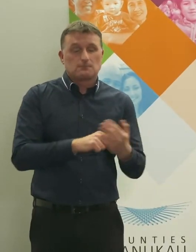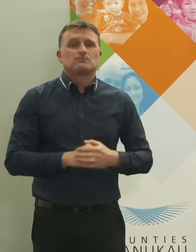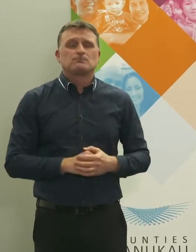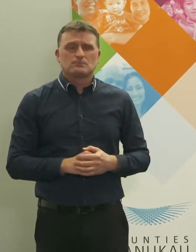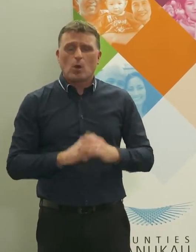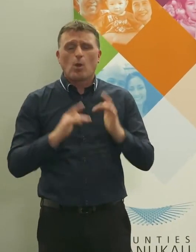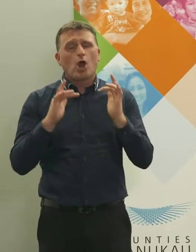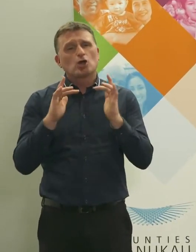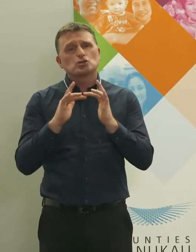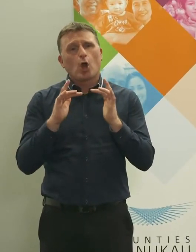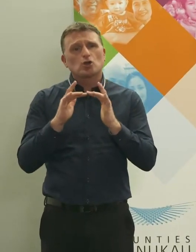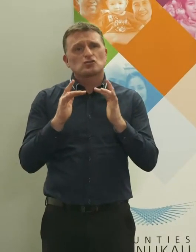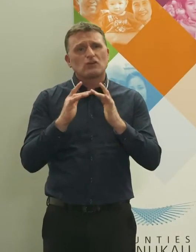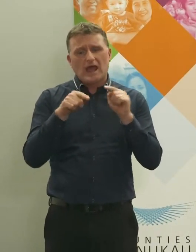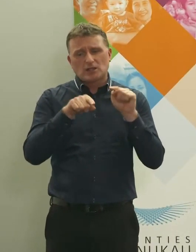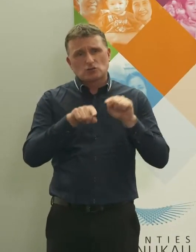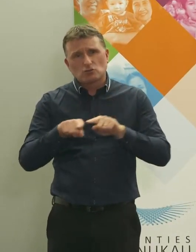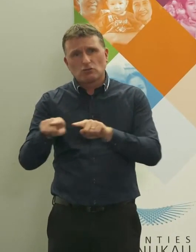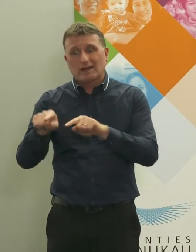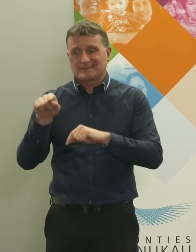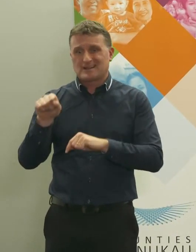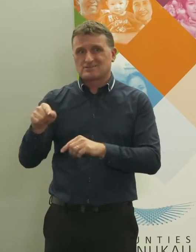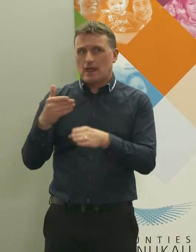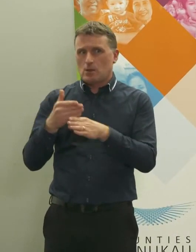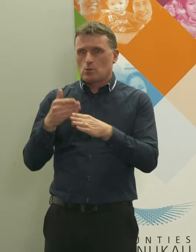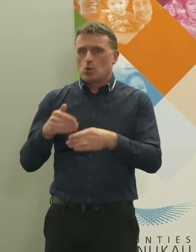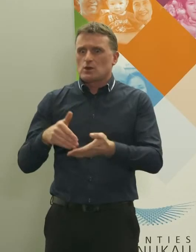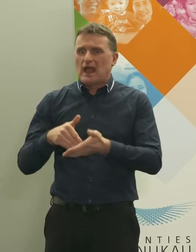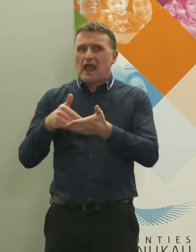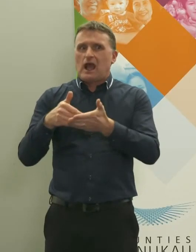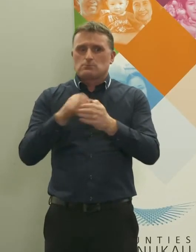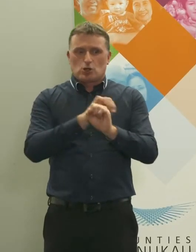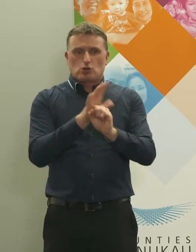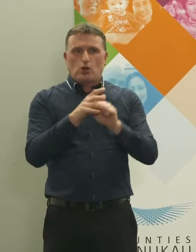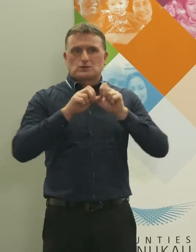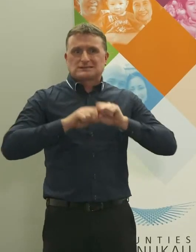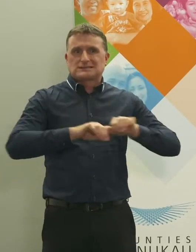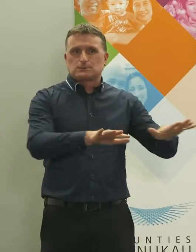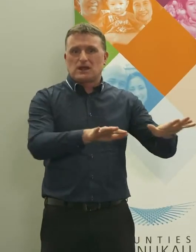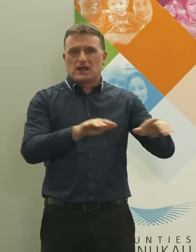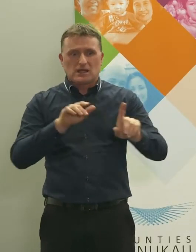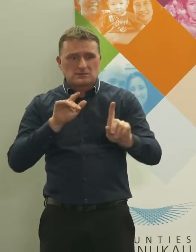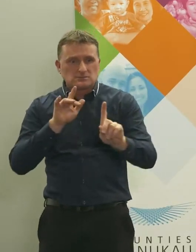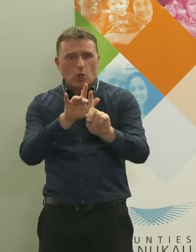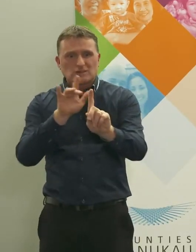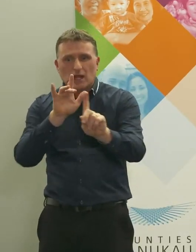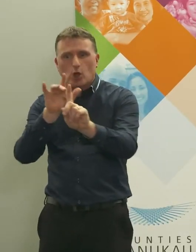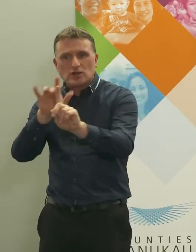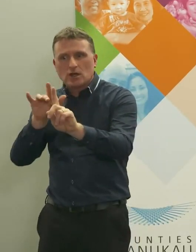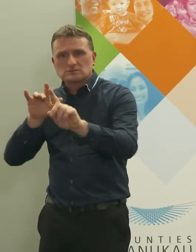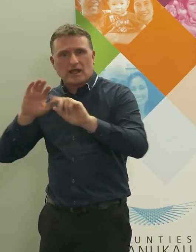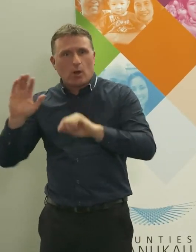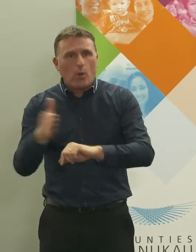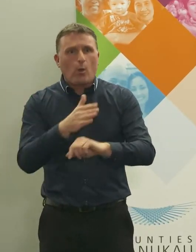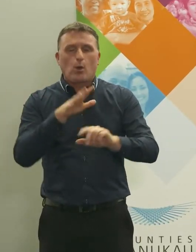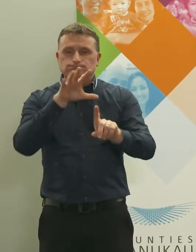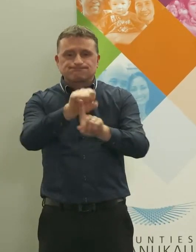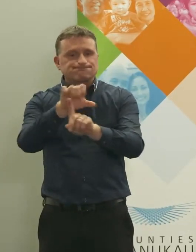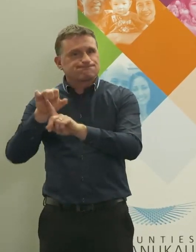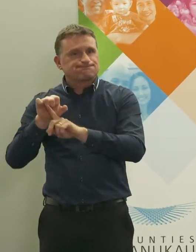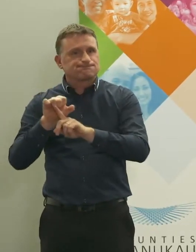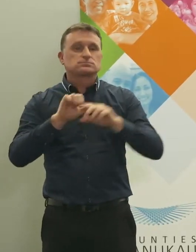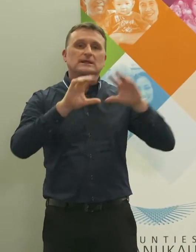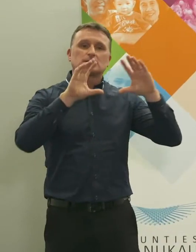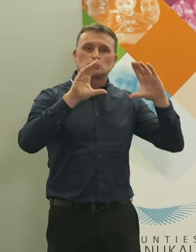tracing work that's made the difference to the containment of the latest outbreak. We've also seen record testing numbers across the country